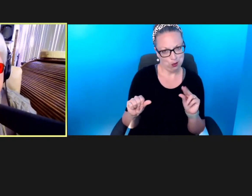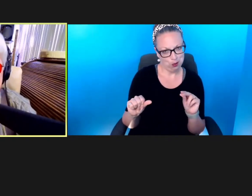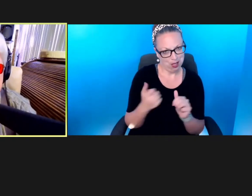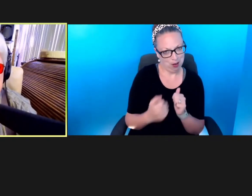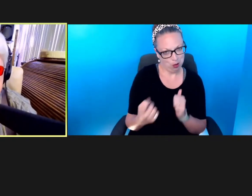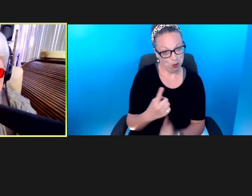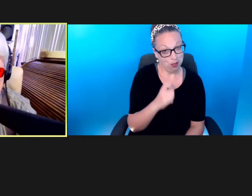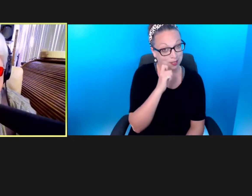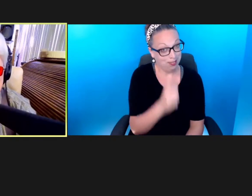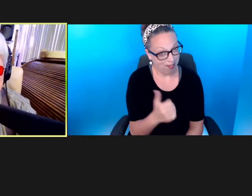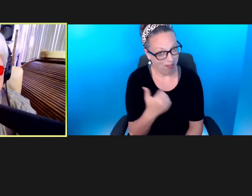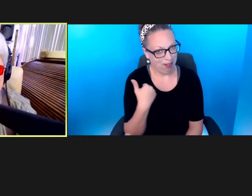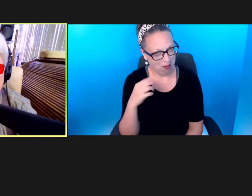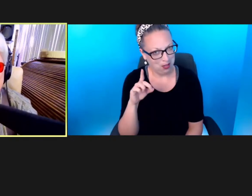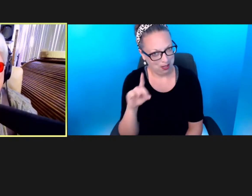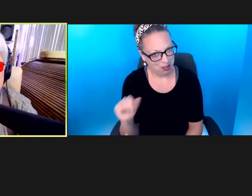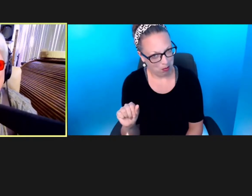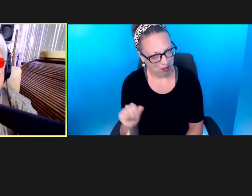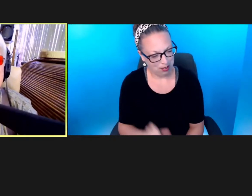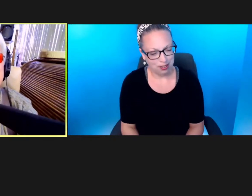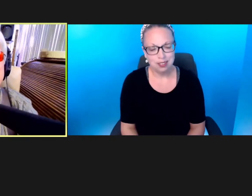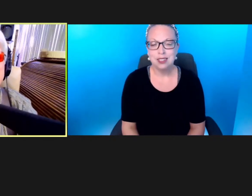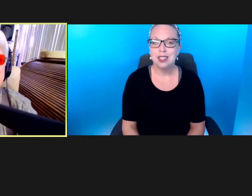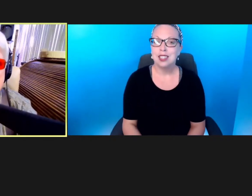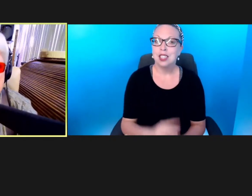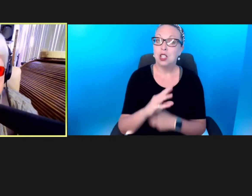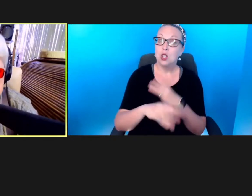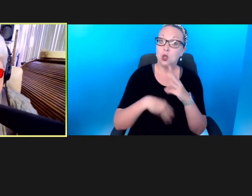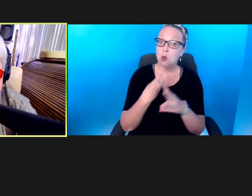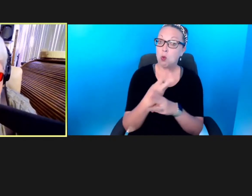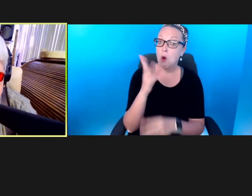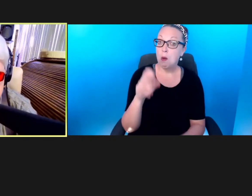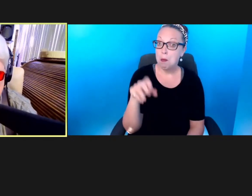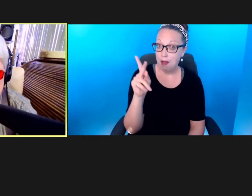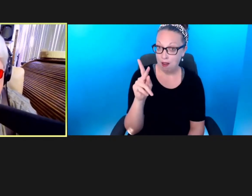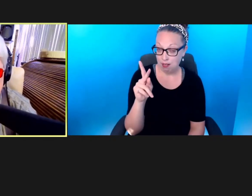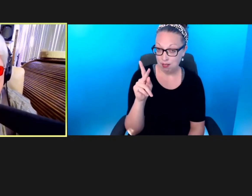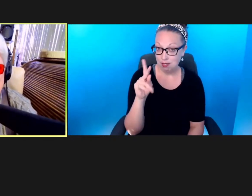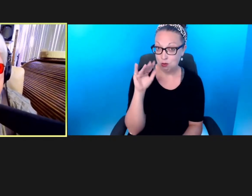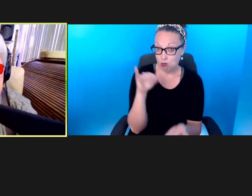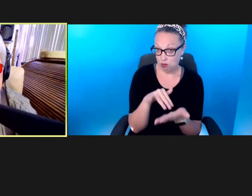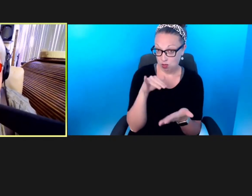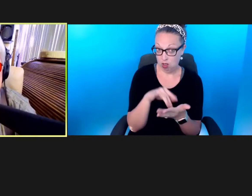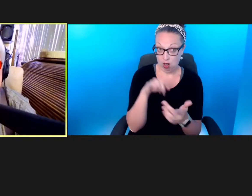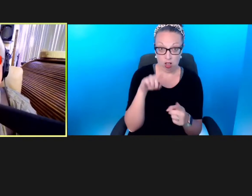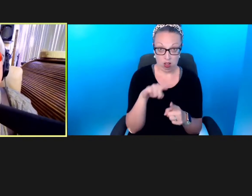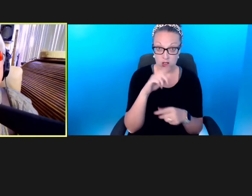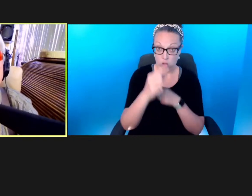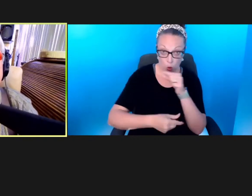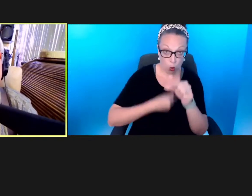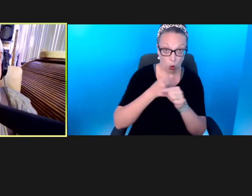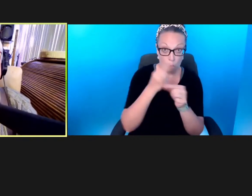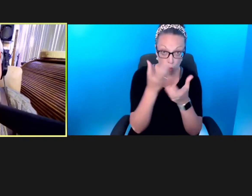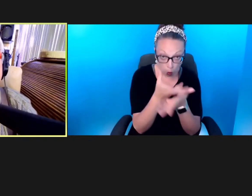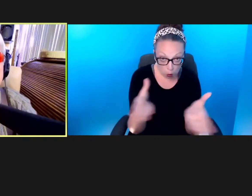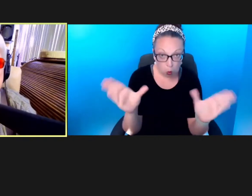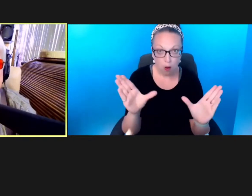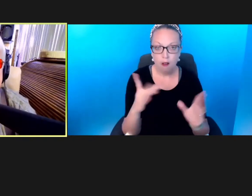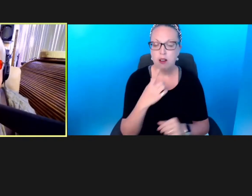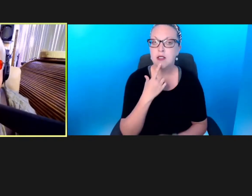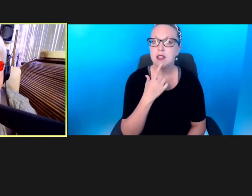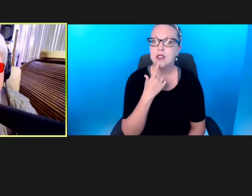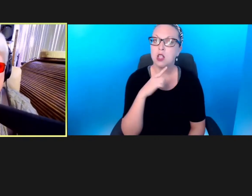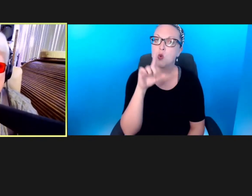does not have a disability. The World Bank, who has studied this matter globally, says that